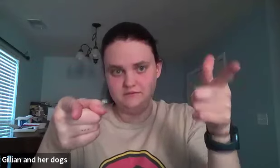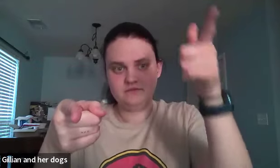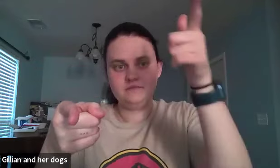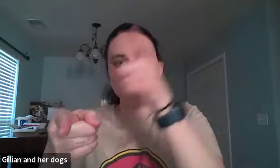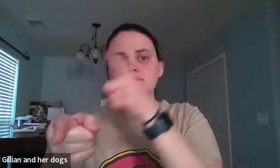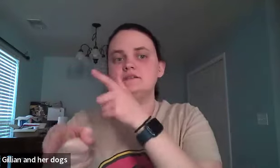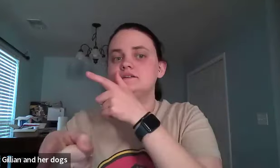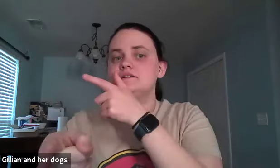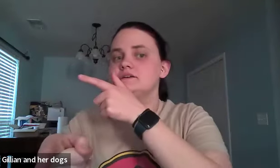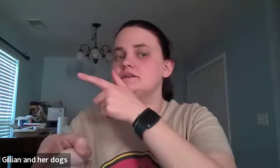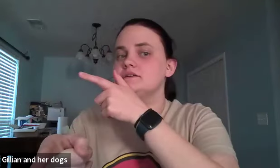down.